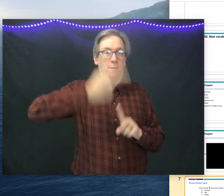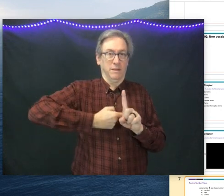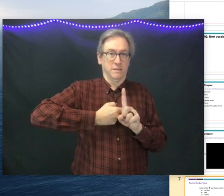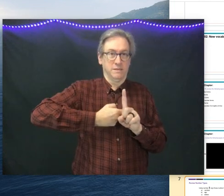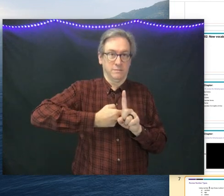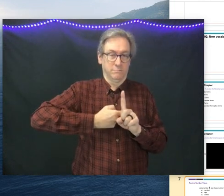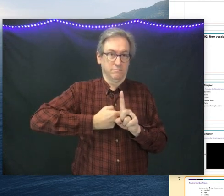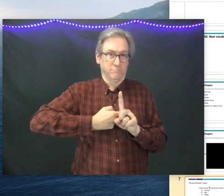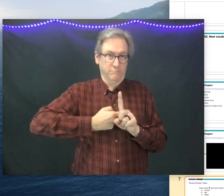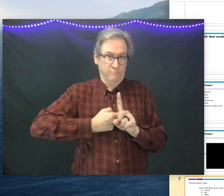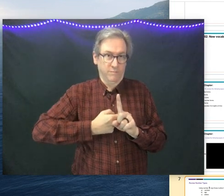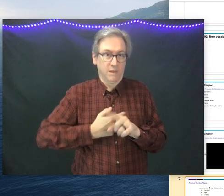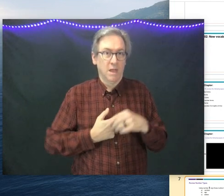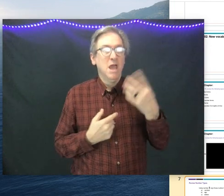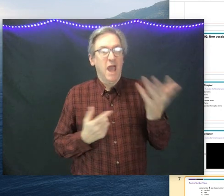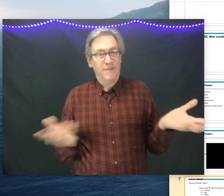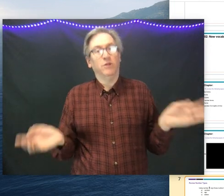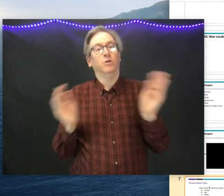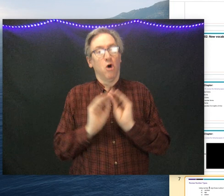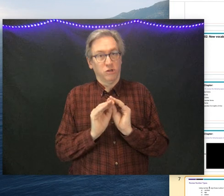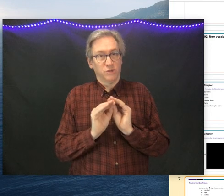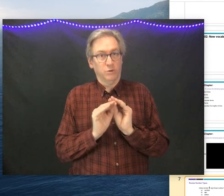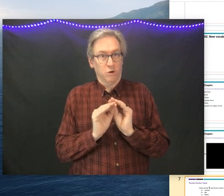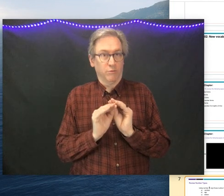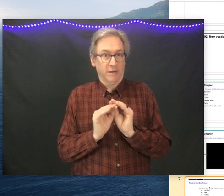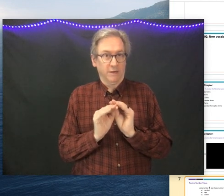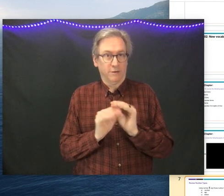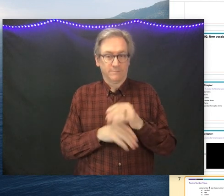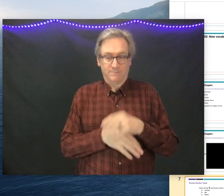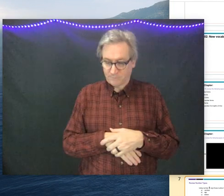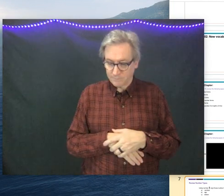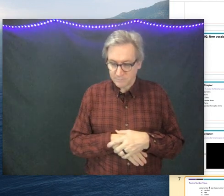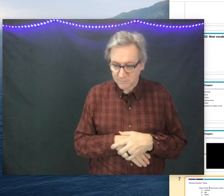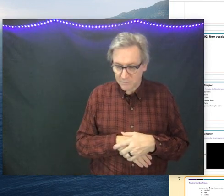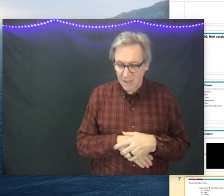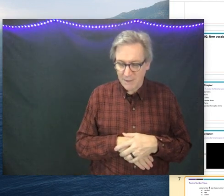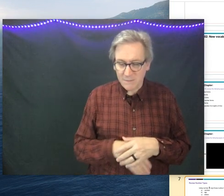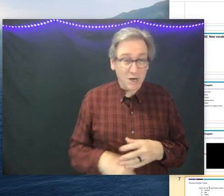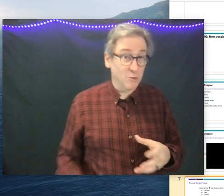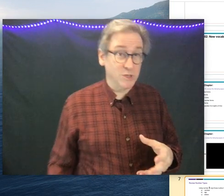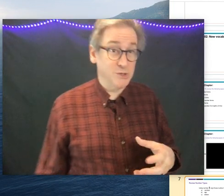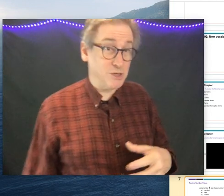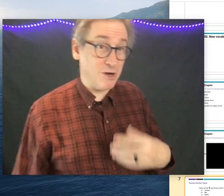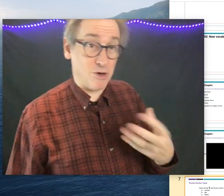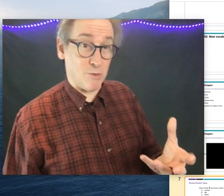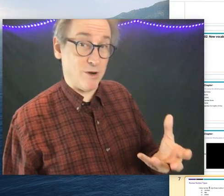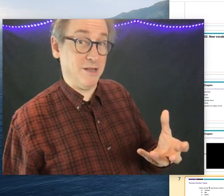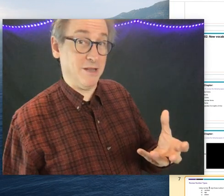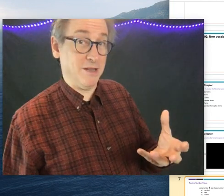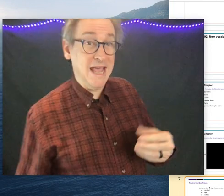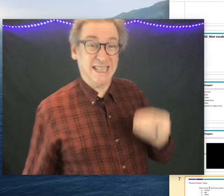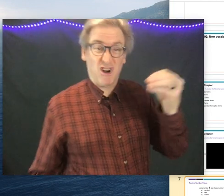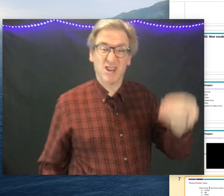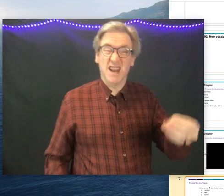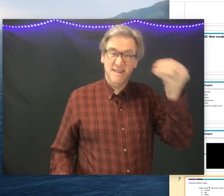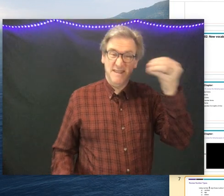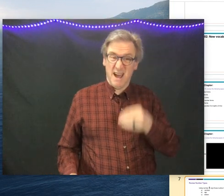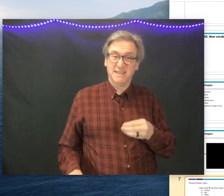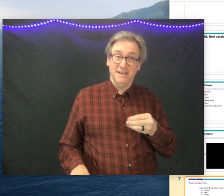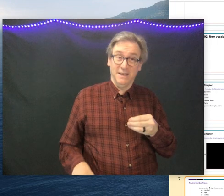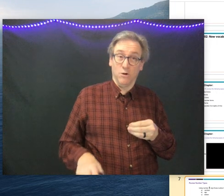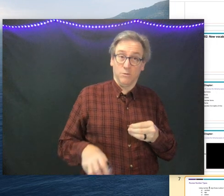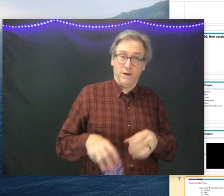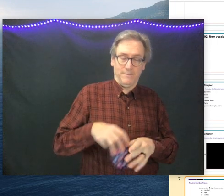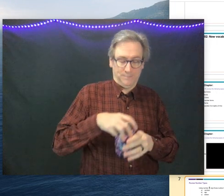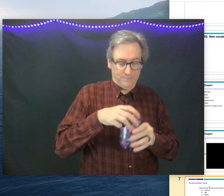3 months. And then you could also incorporate it in there. It becomes hard. Once you start incorporating them, it's hard to